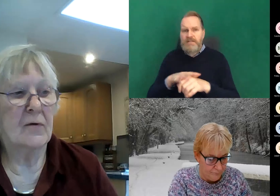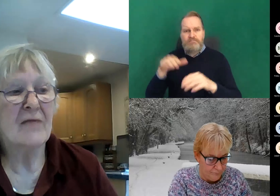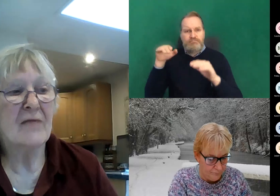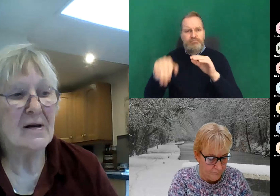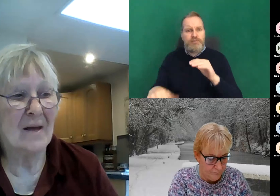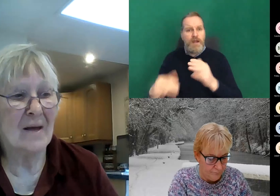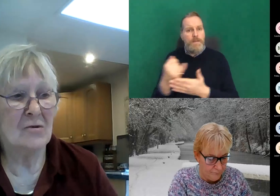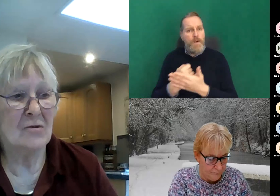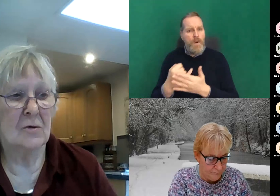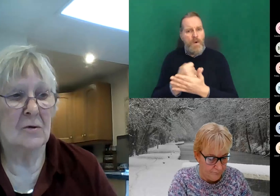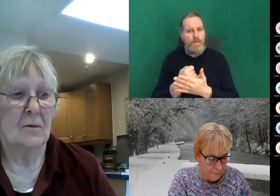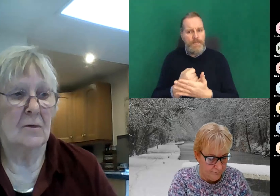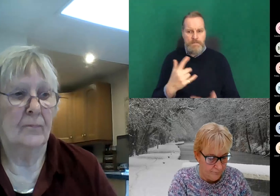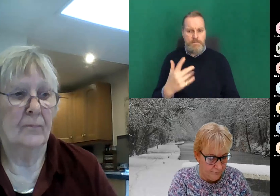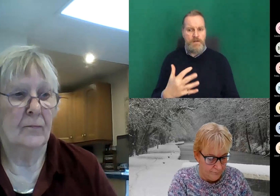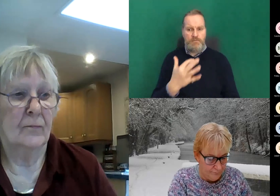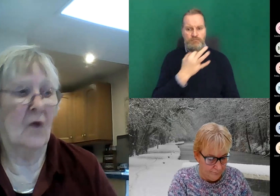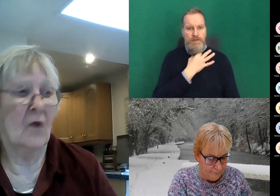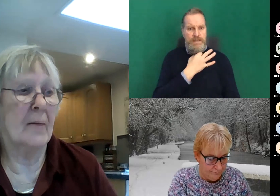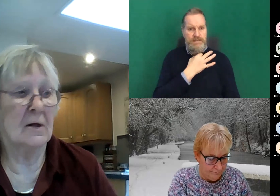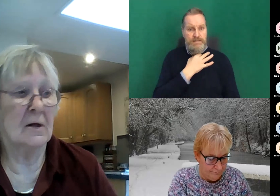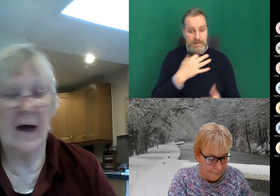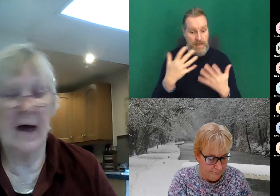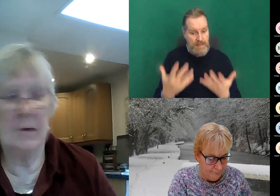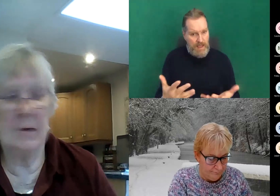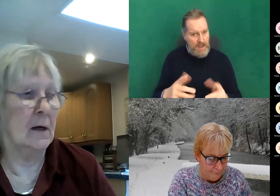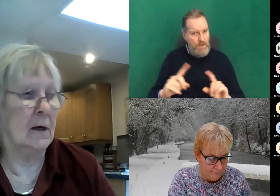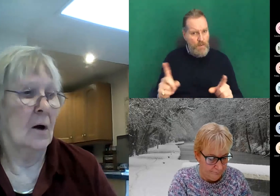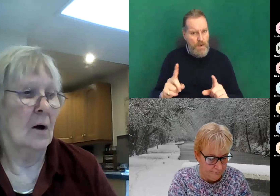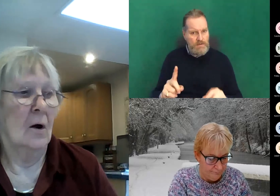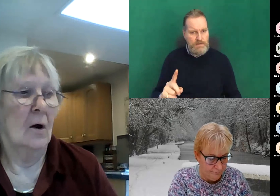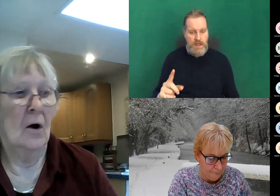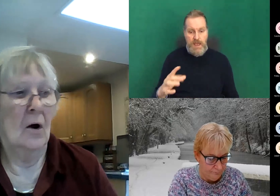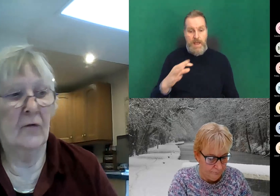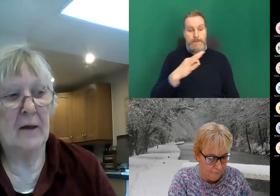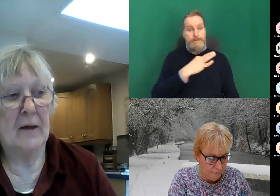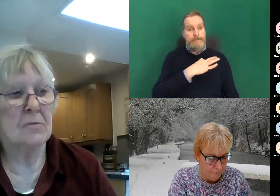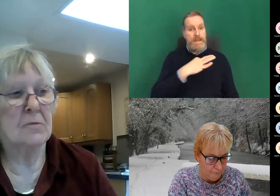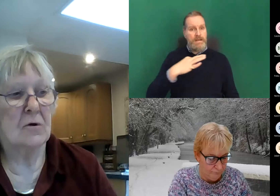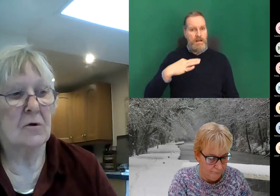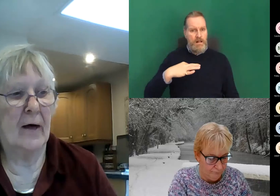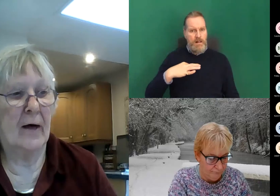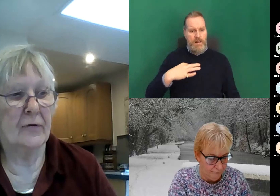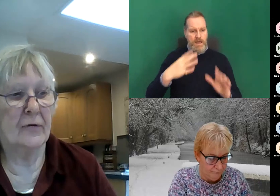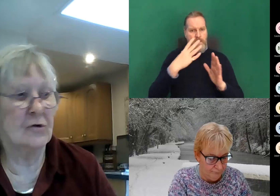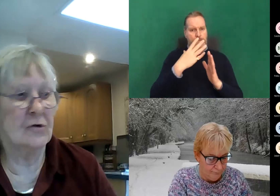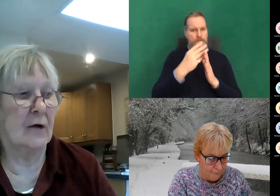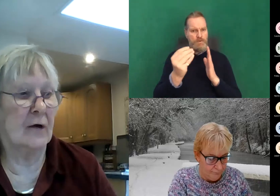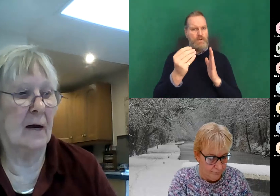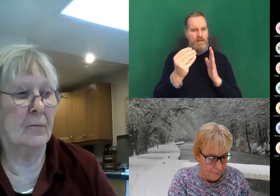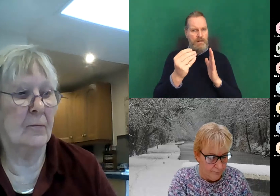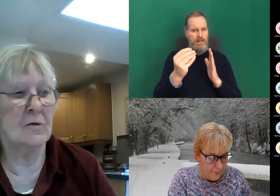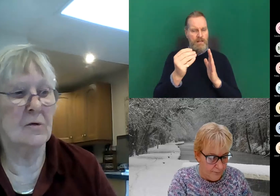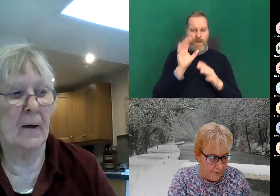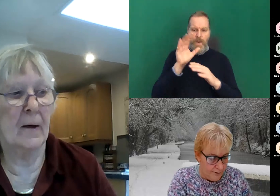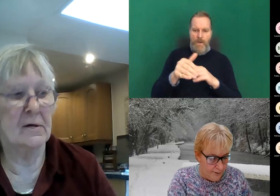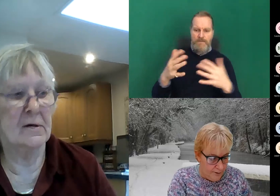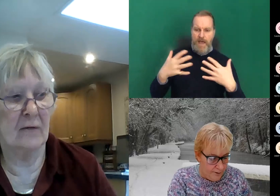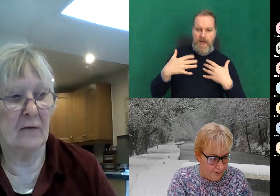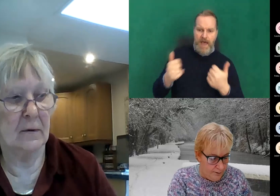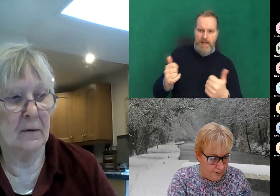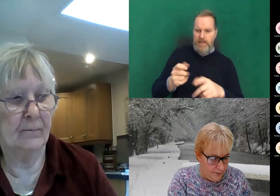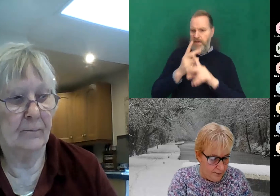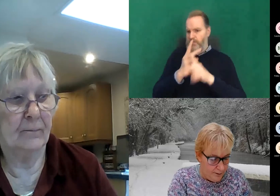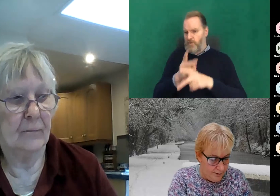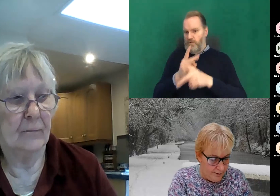from the re-establishment of a medical hegemony over the management of health and social care promoted by